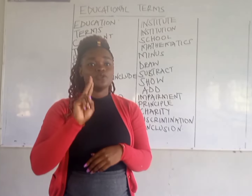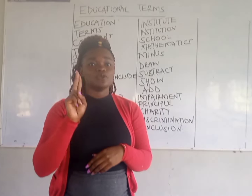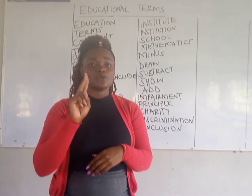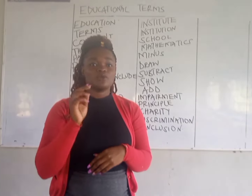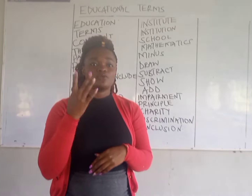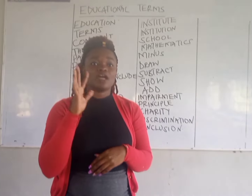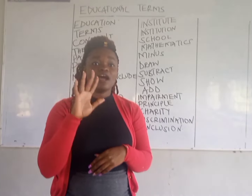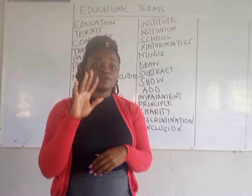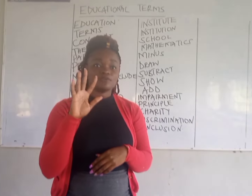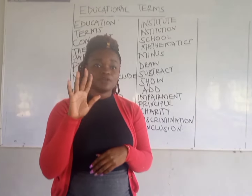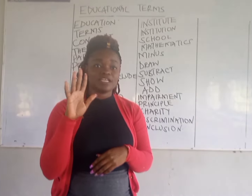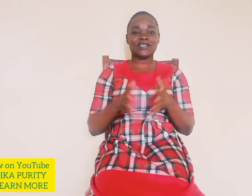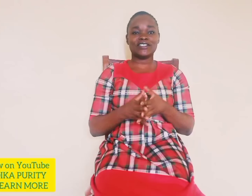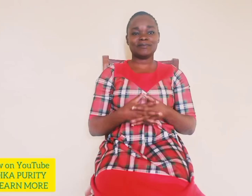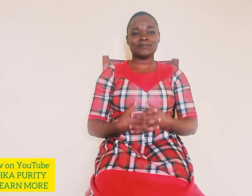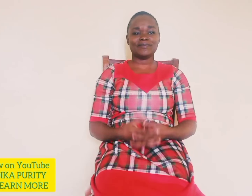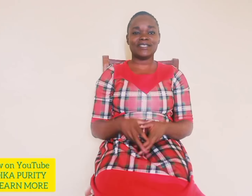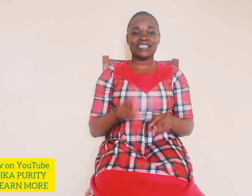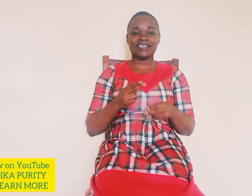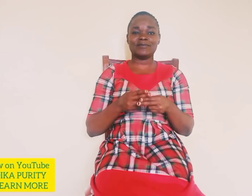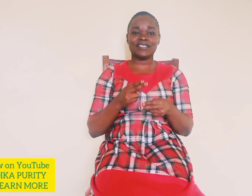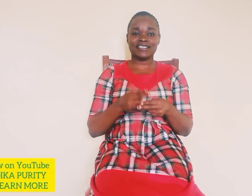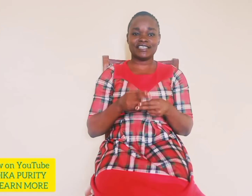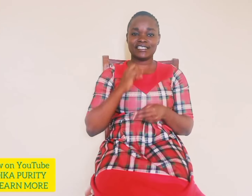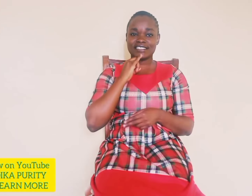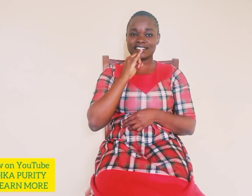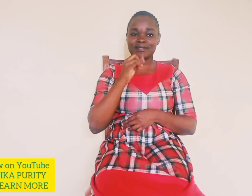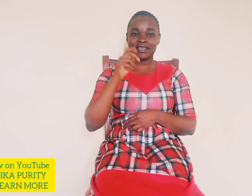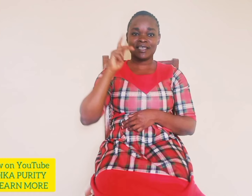Make good use of your feet. Hello, my name is